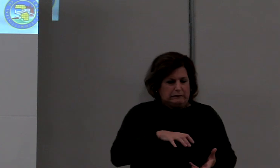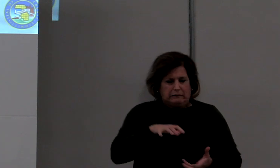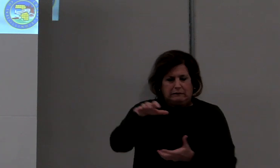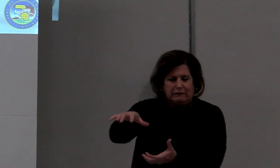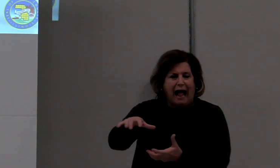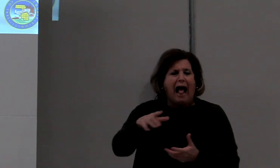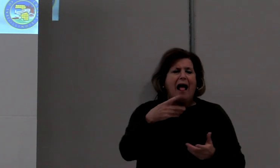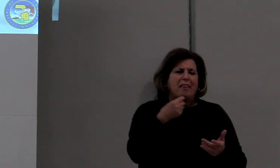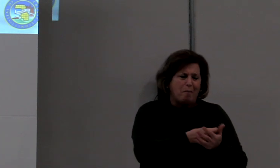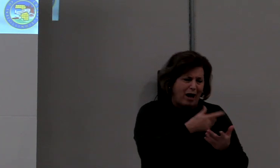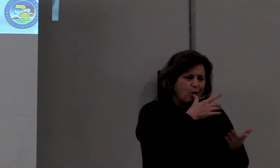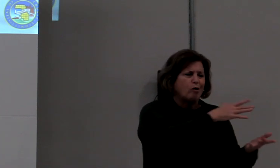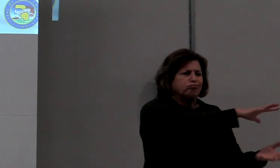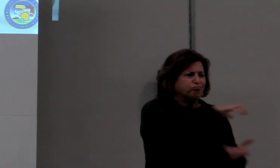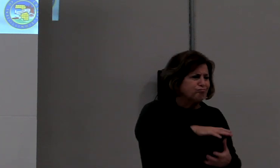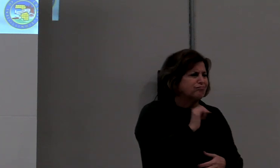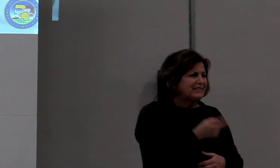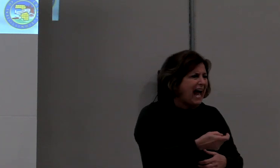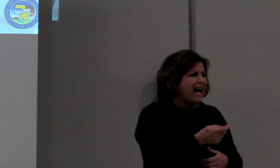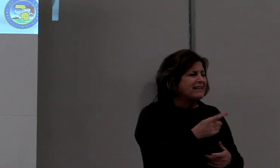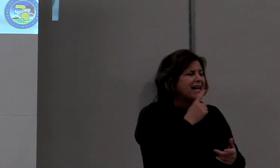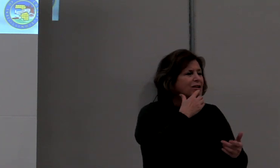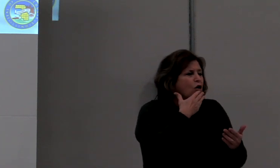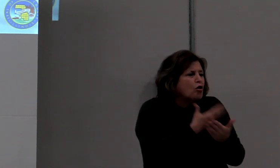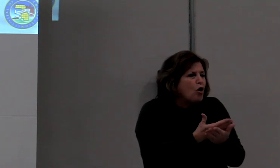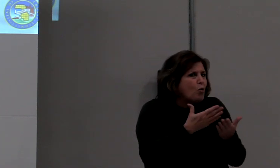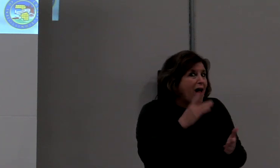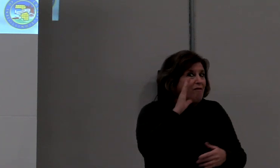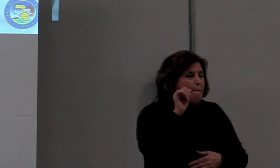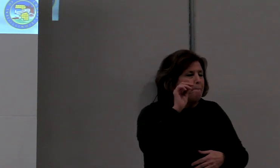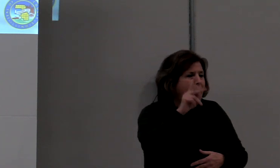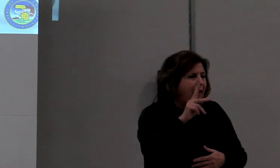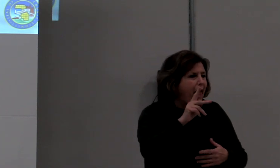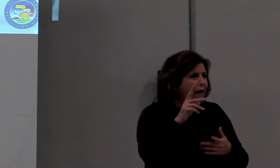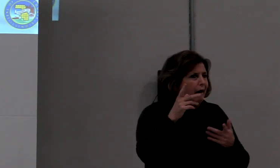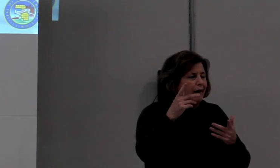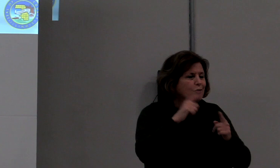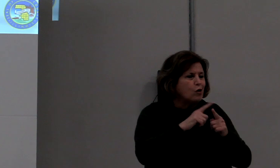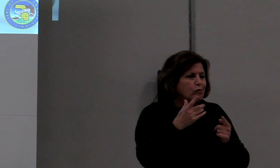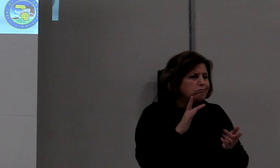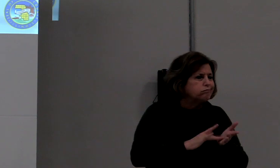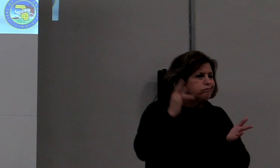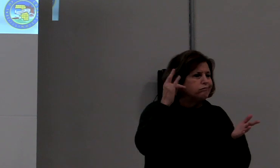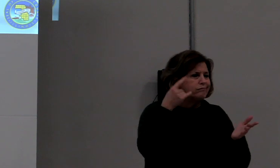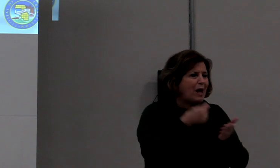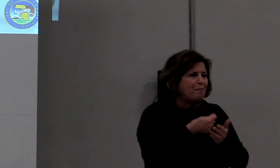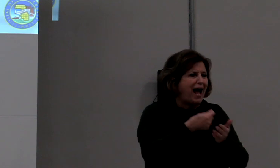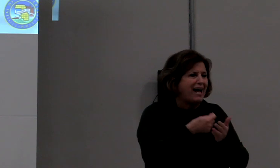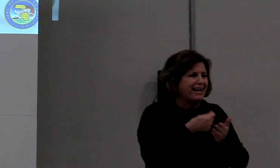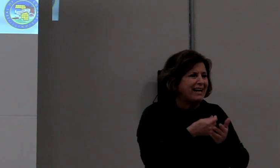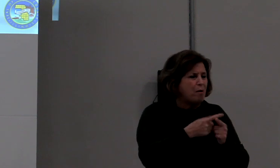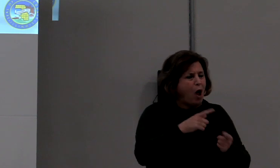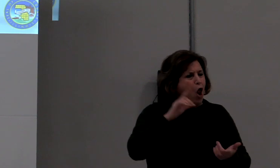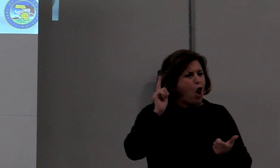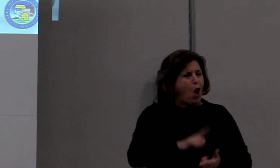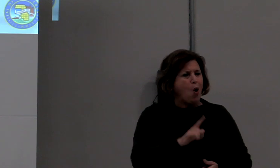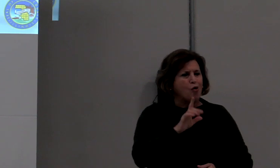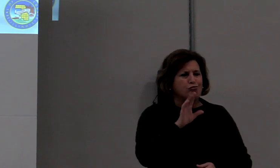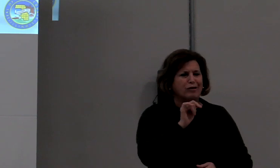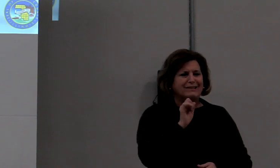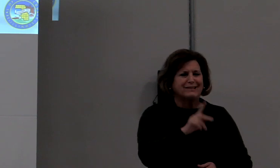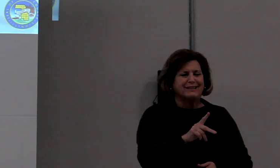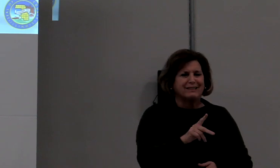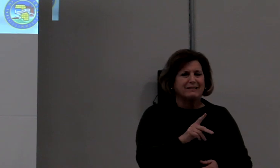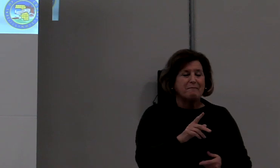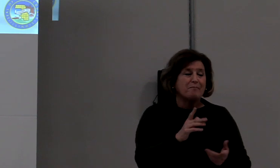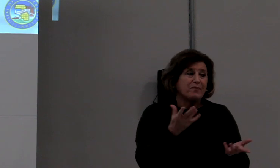tax money is always going to come in. So it's a great vehicle for banks and lending institutions. They make a lot of money on it with very low risk.